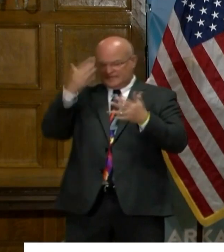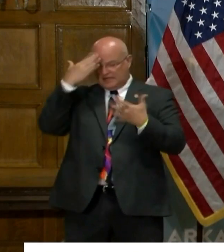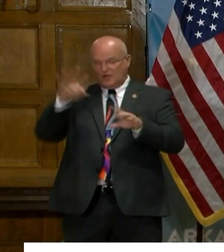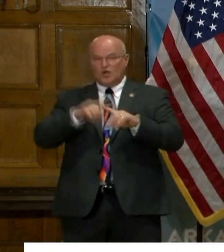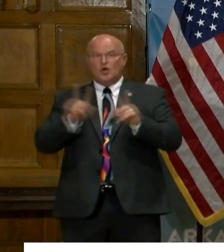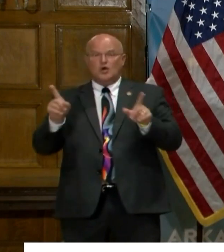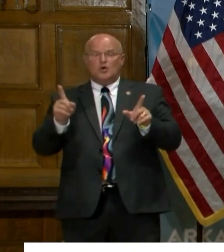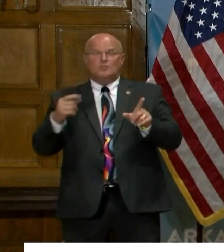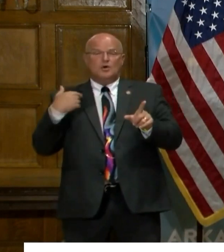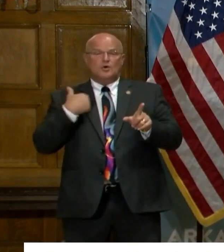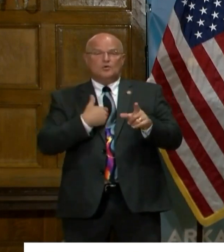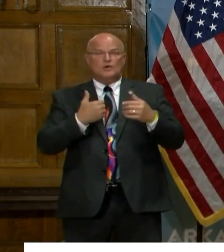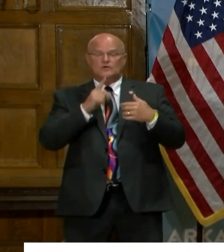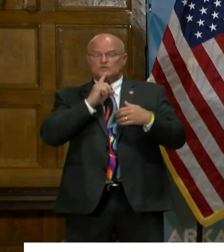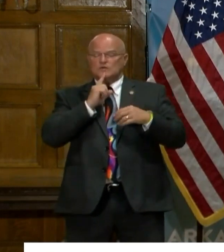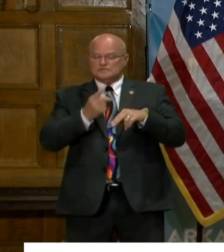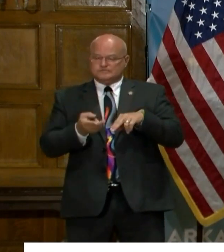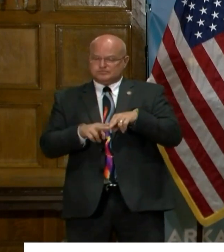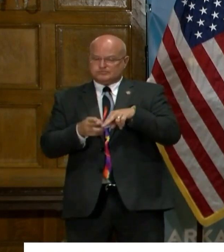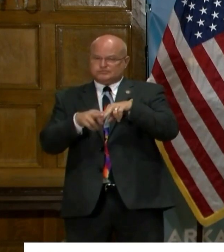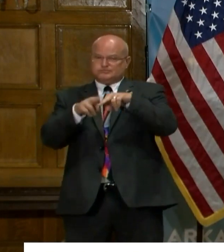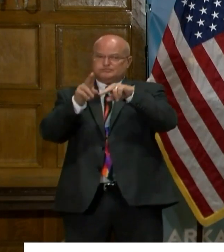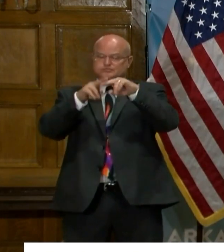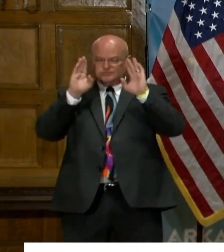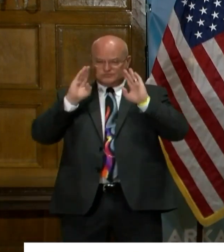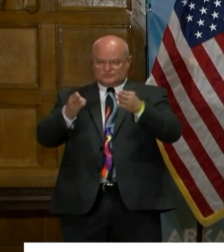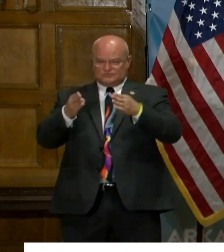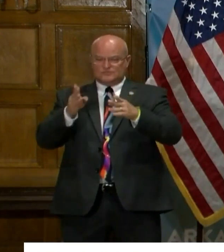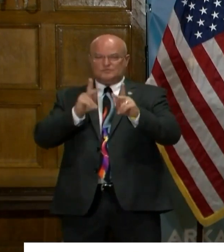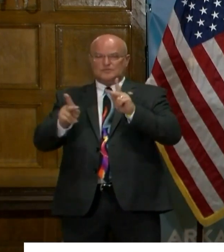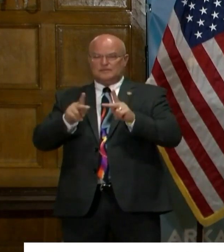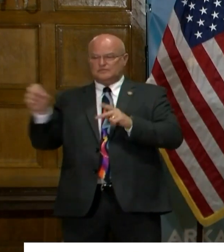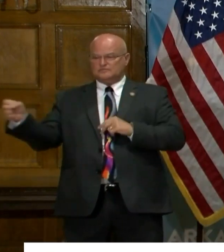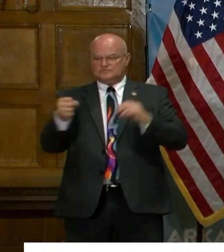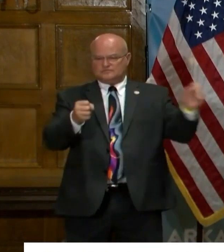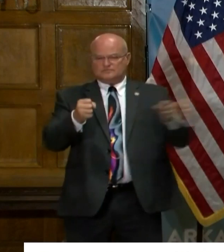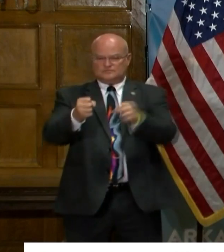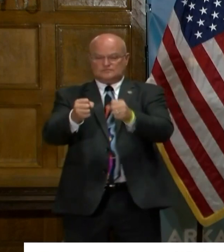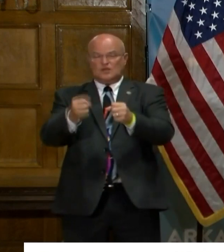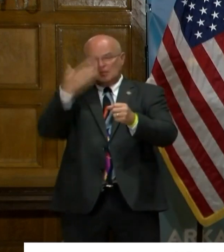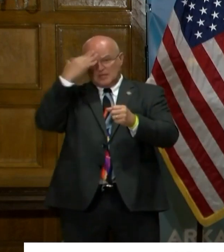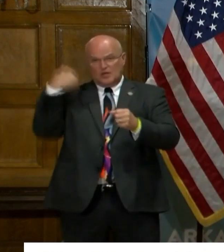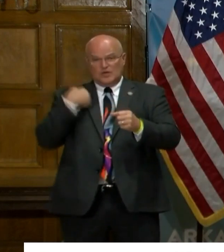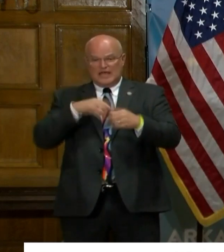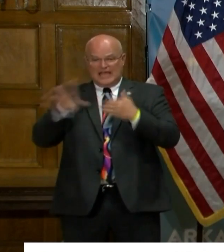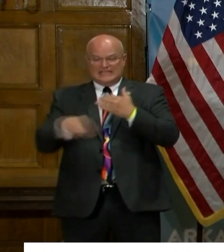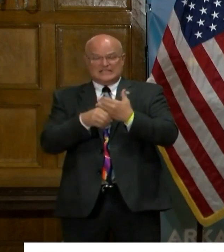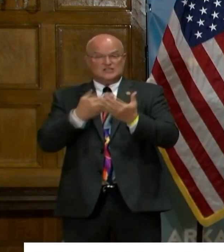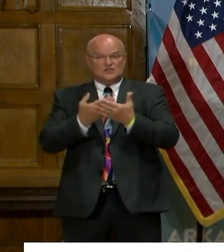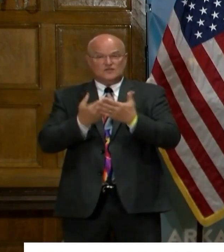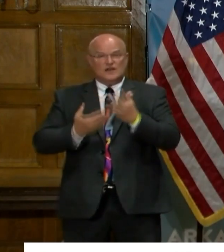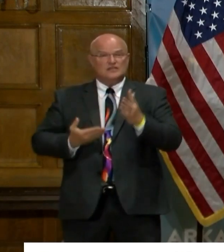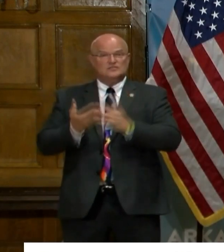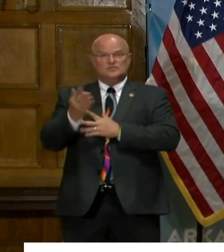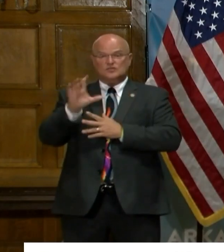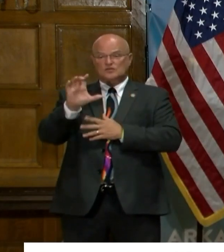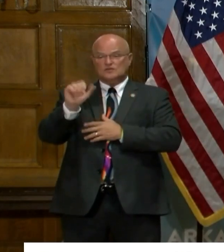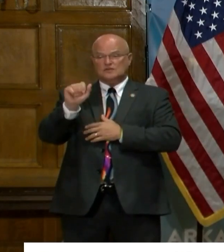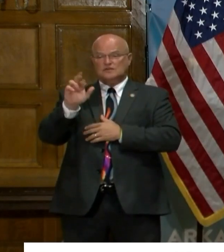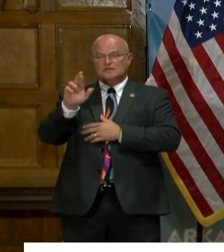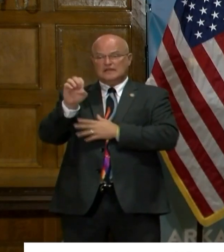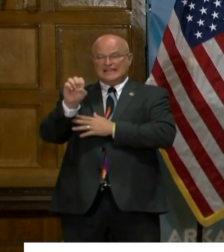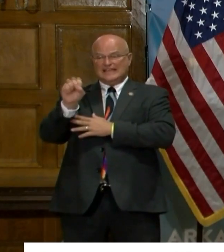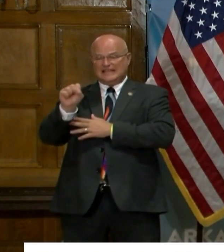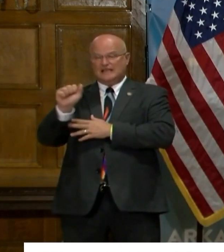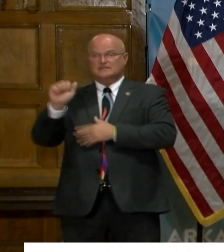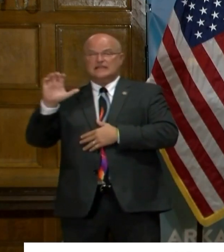top of my head, but we've really focused some people because we're able to get some additional funds through the CARES Act into